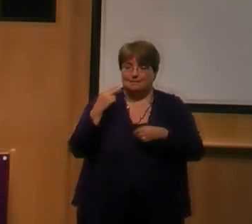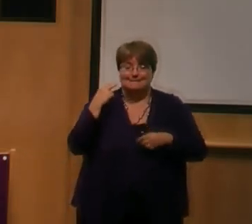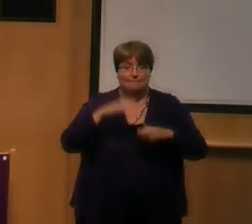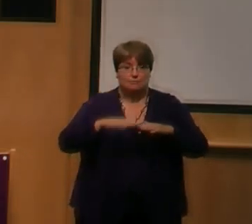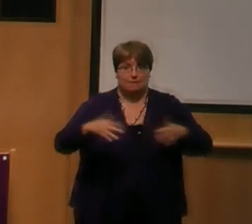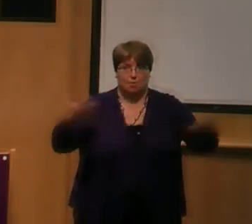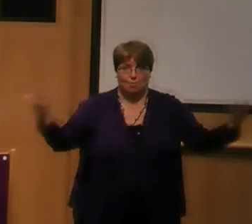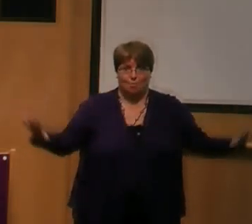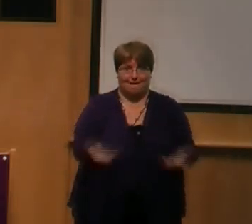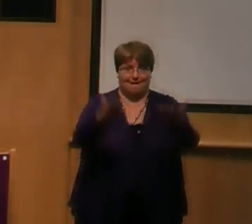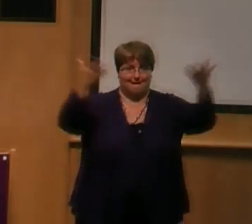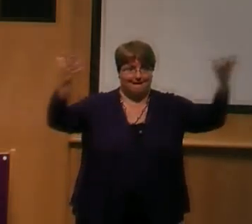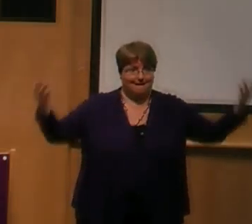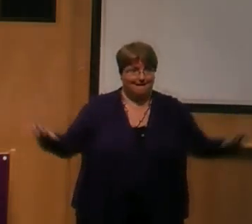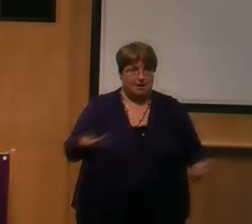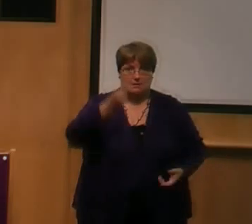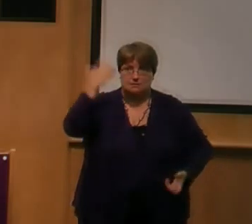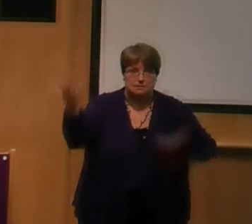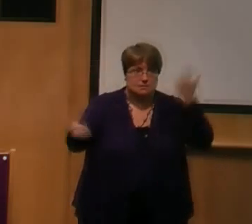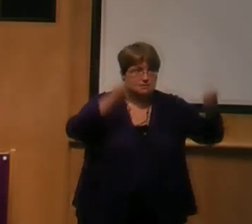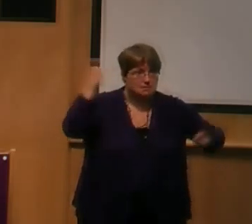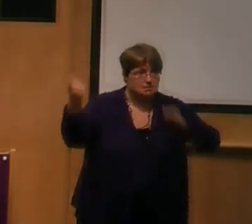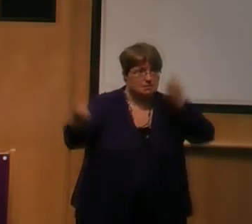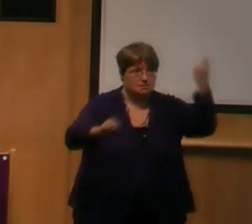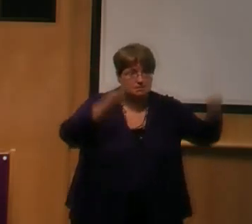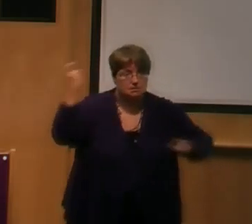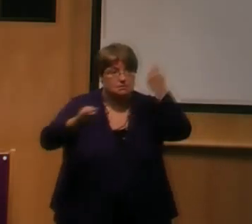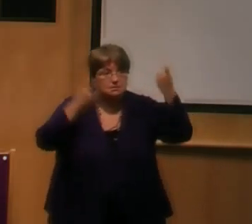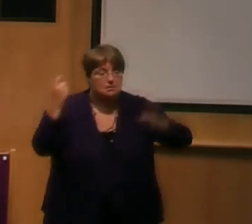And for that area, I was actually trying to establish people who didn't think that people were.